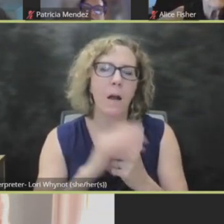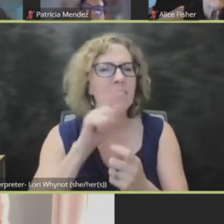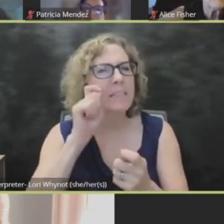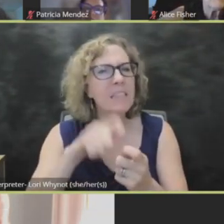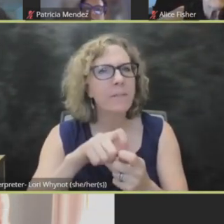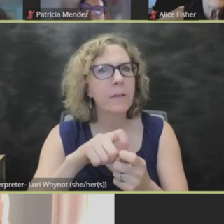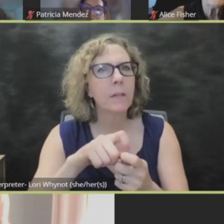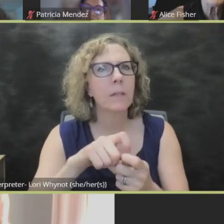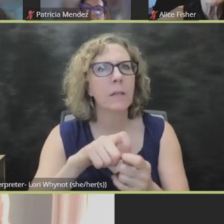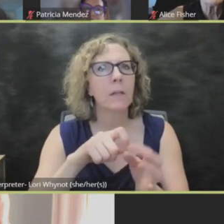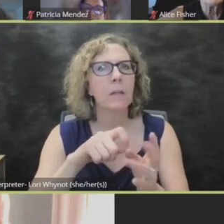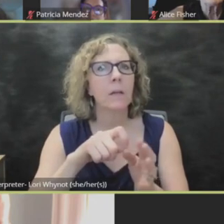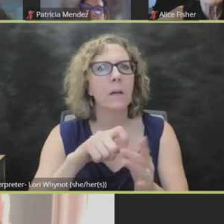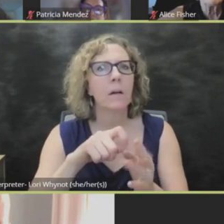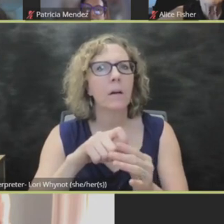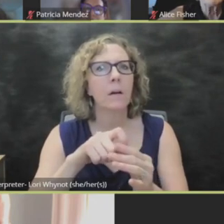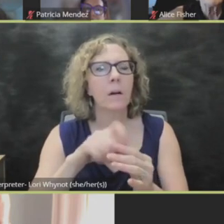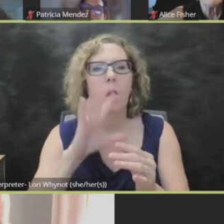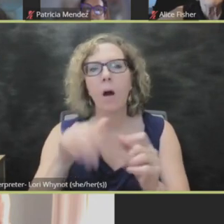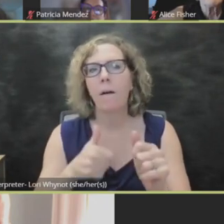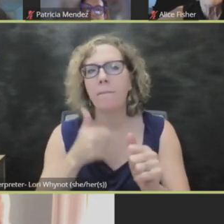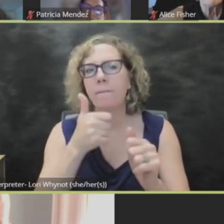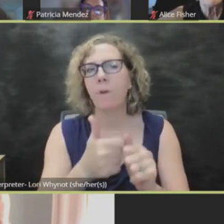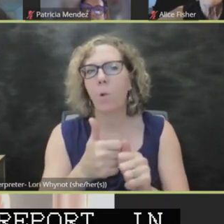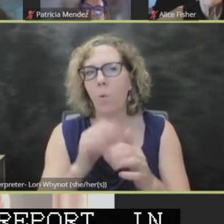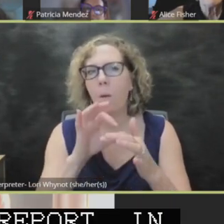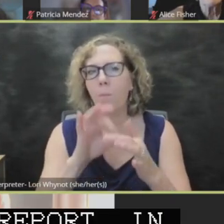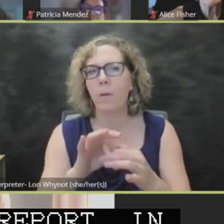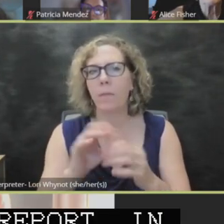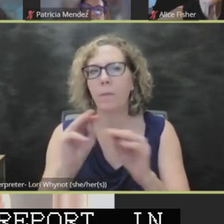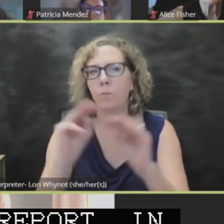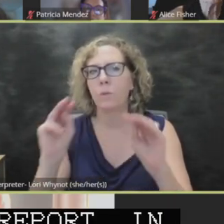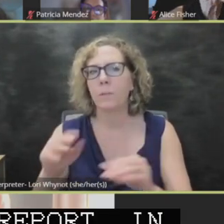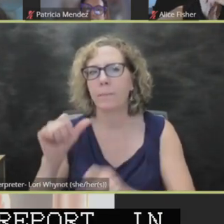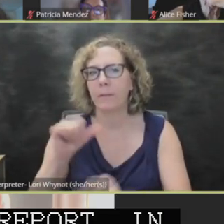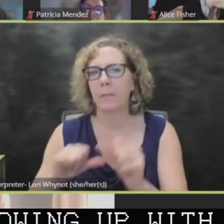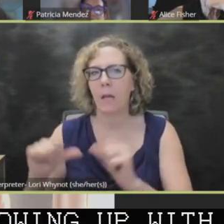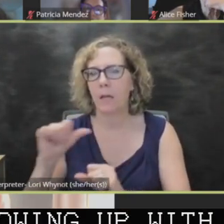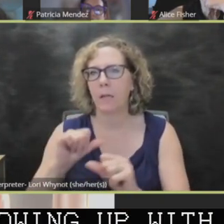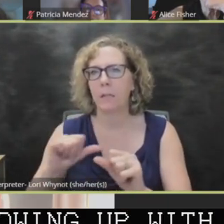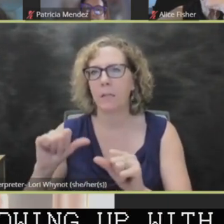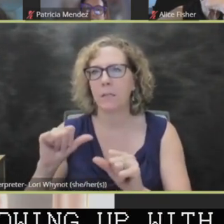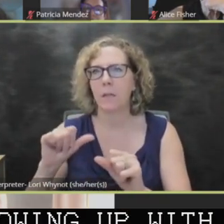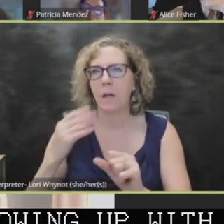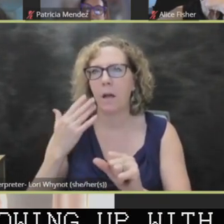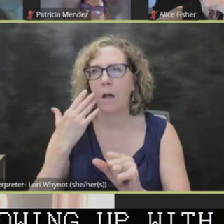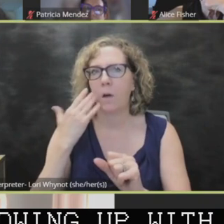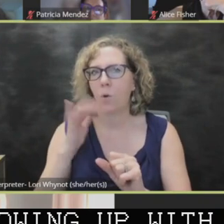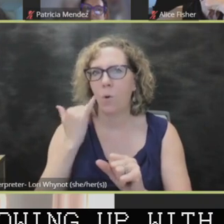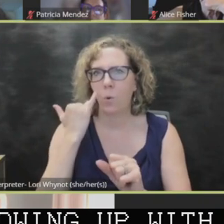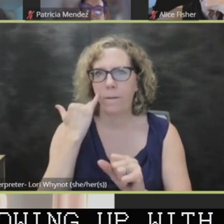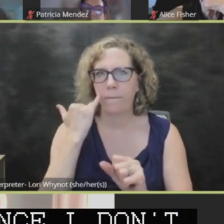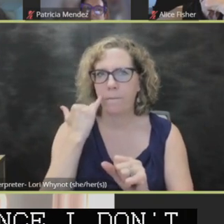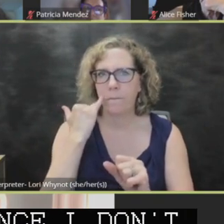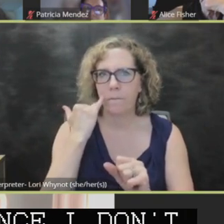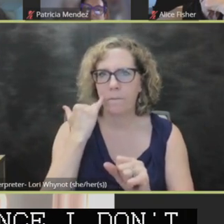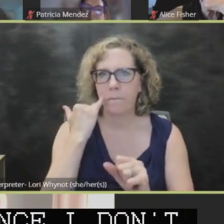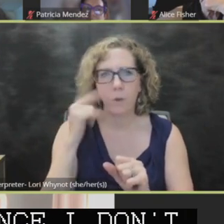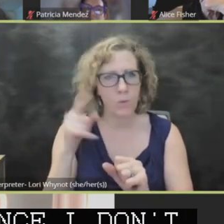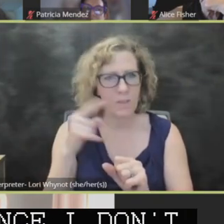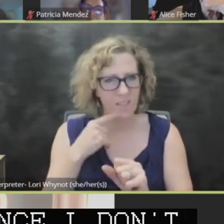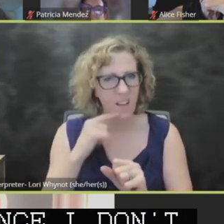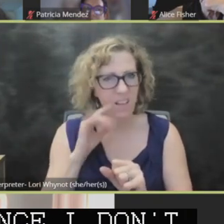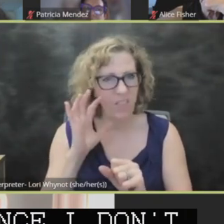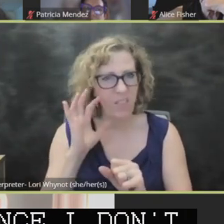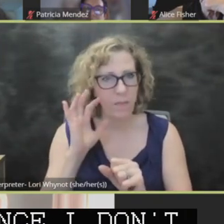particular, in following up with the Museum of Science, I don't know did you say that's